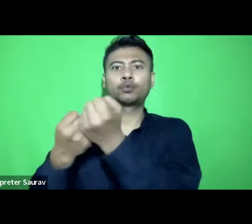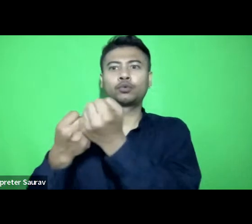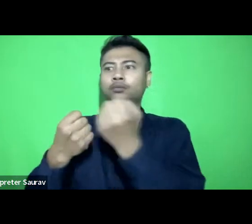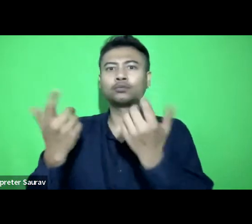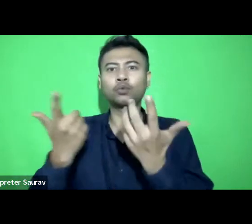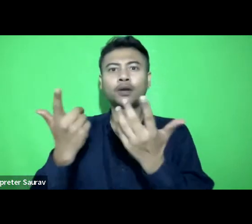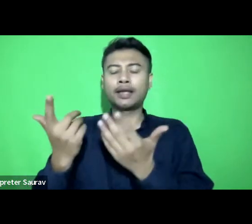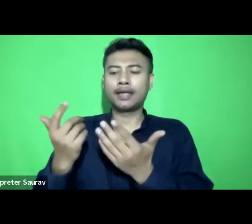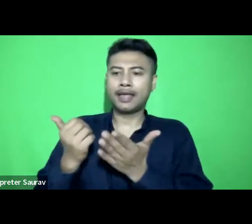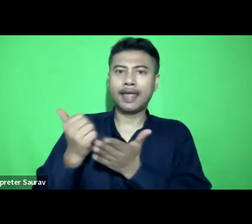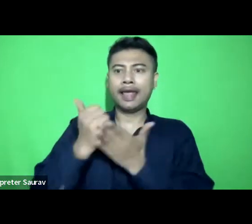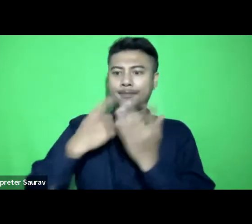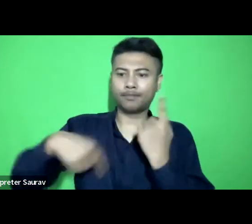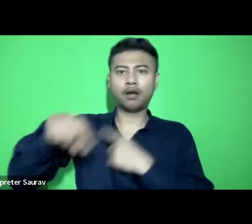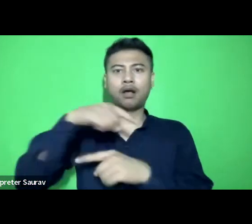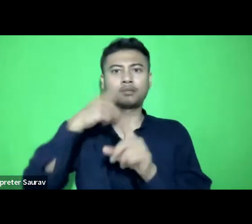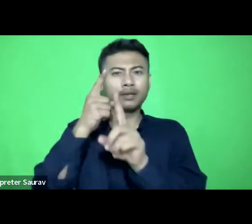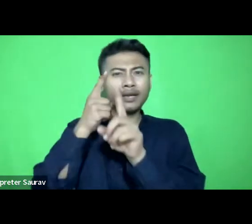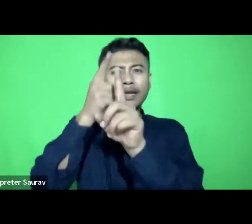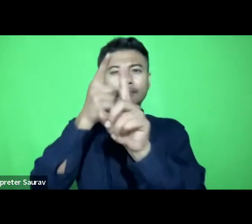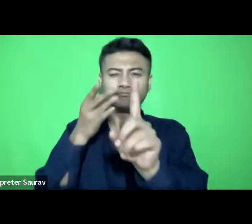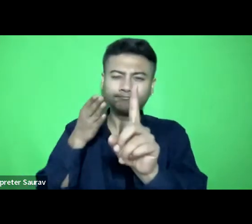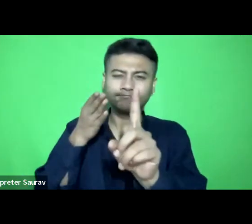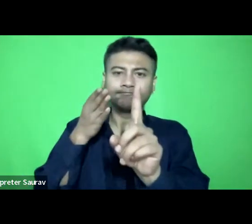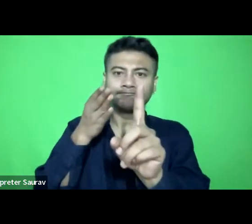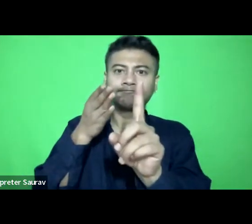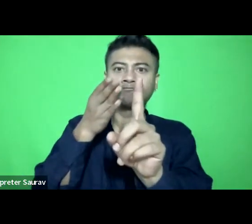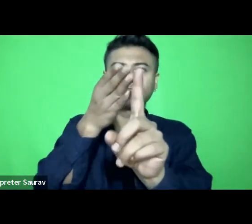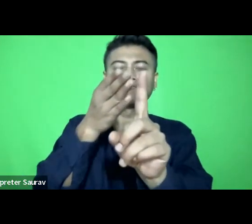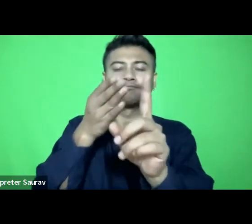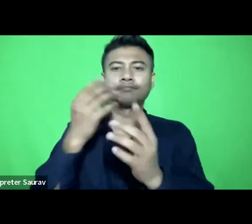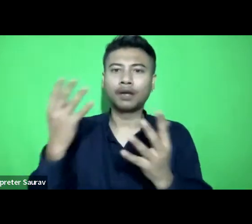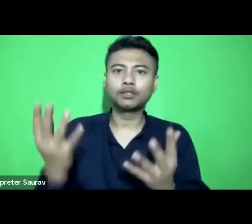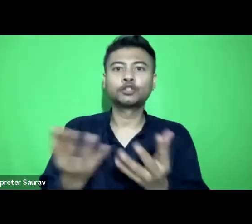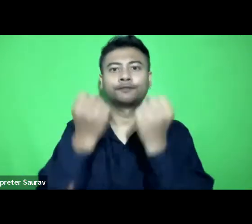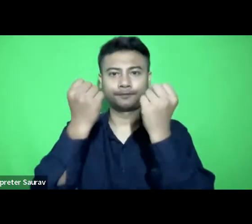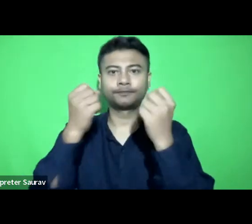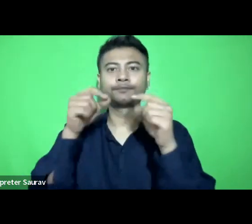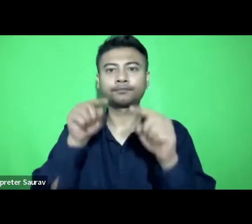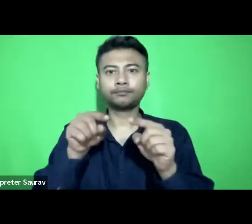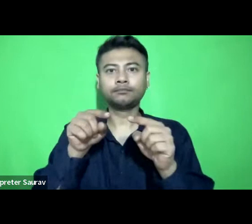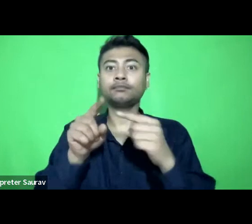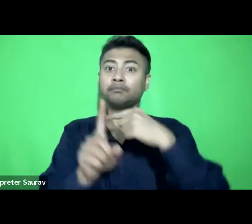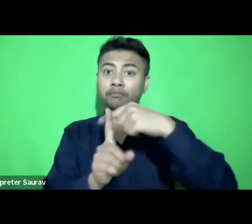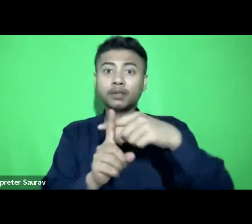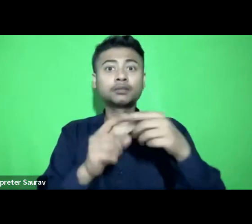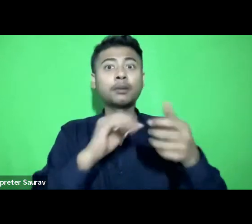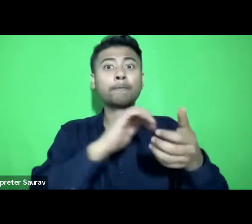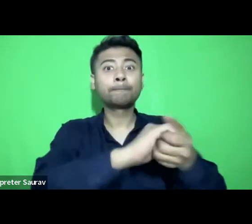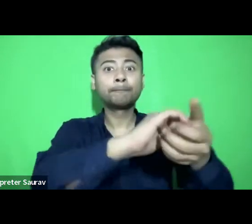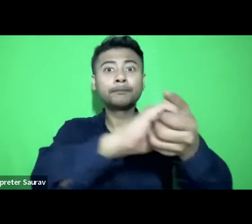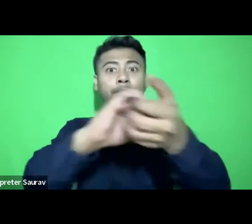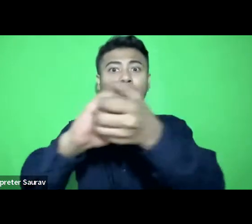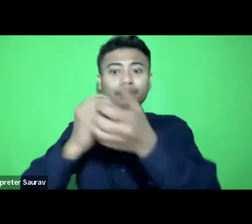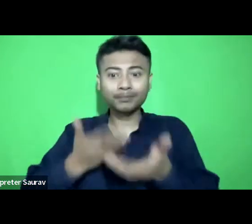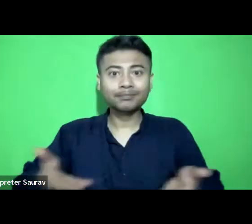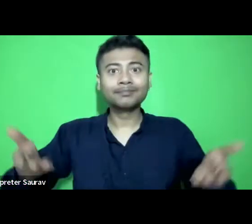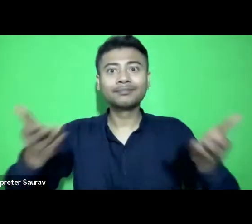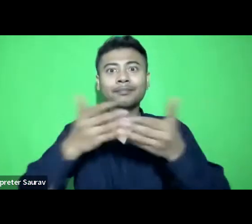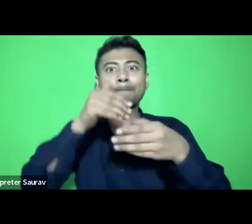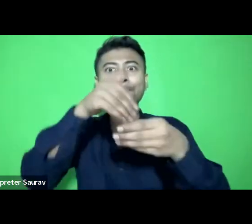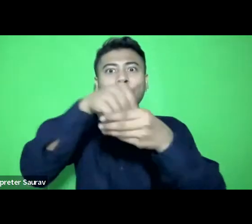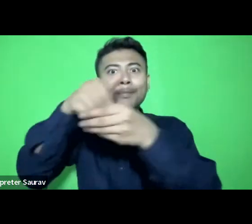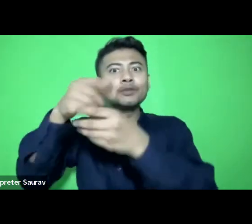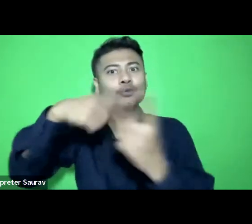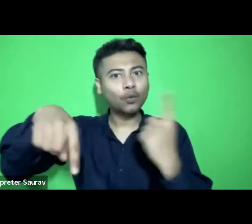and in doing so we take all our partners along with us in this journey. So thank you once